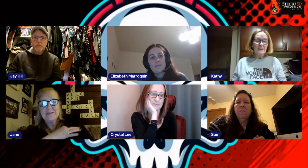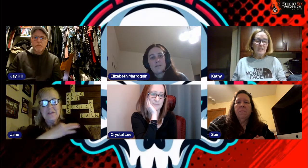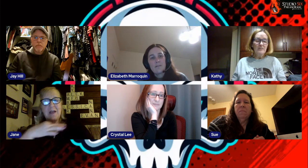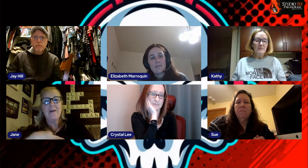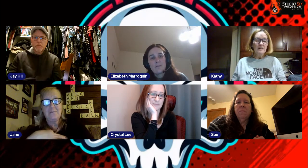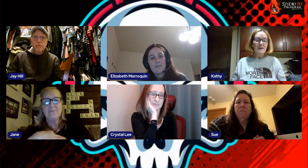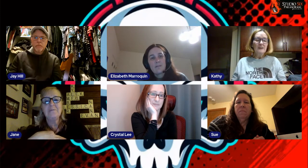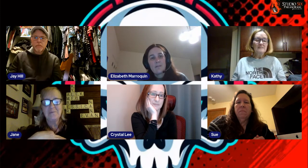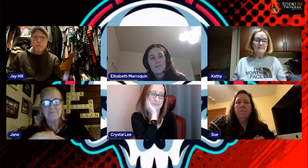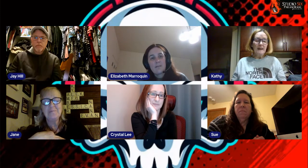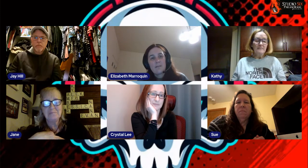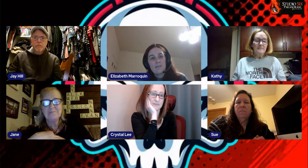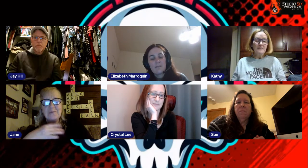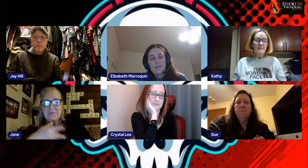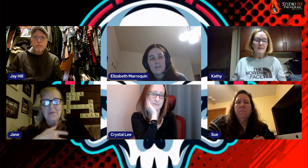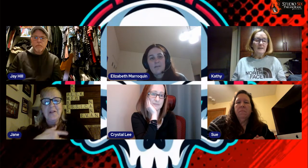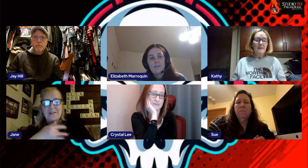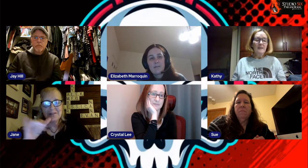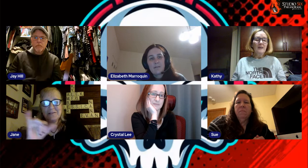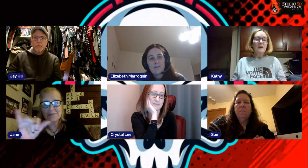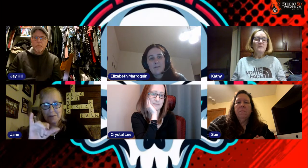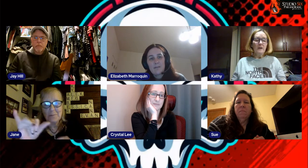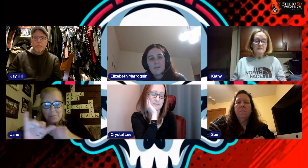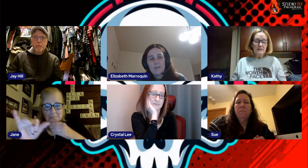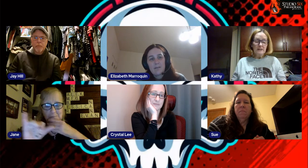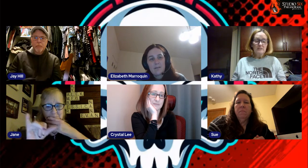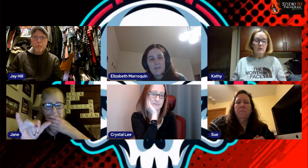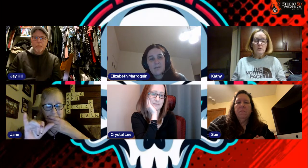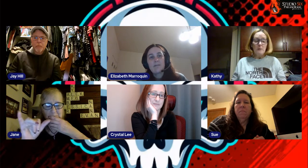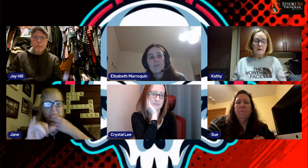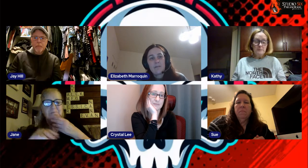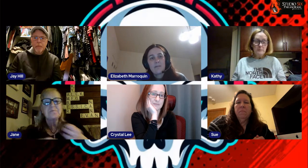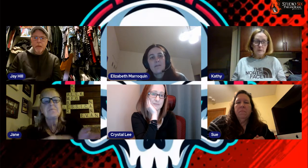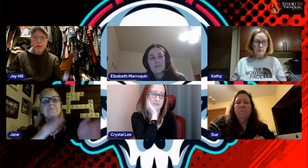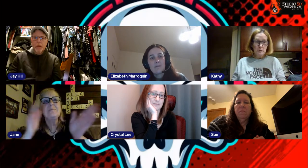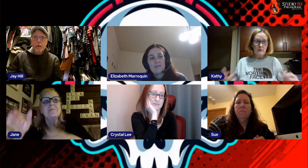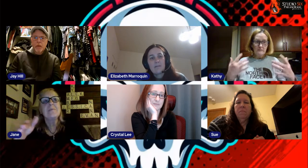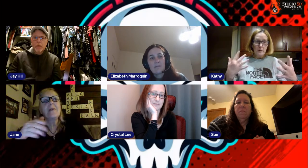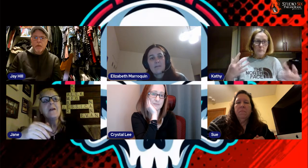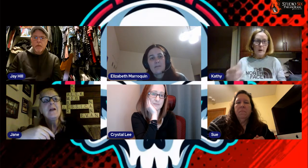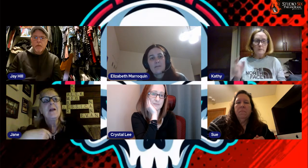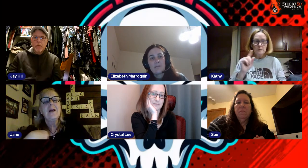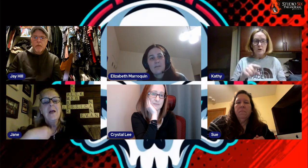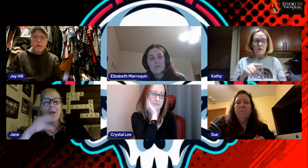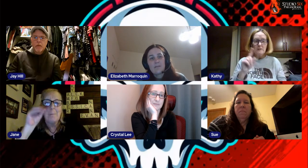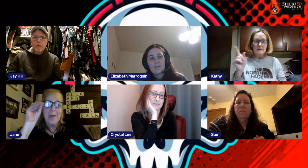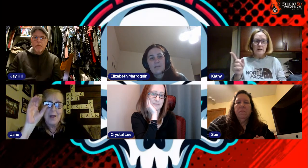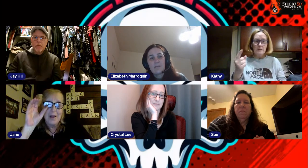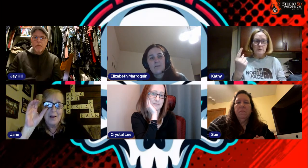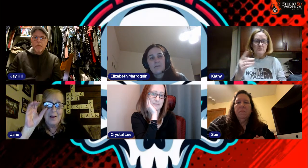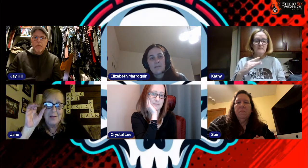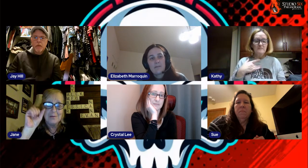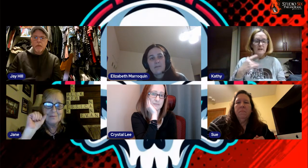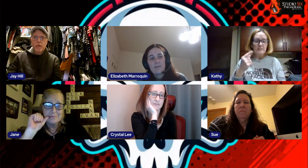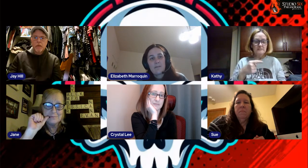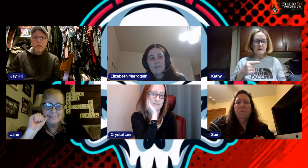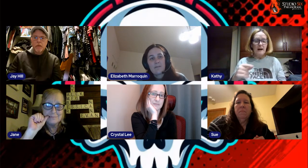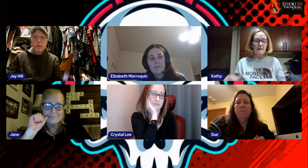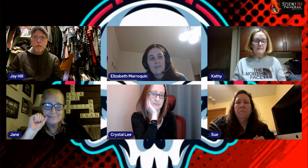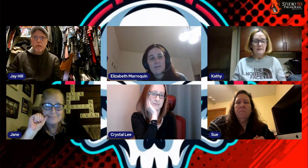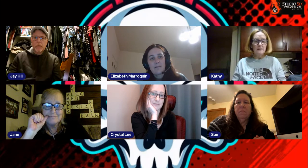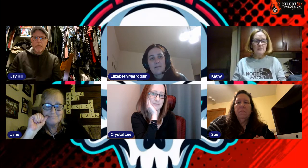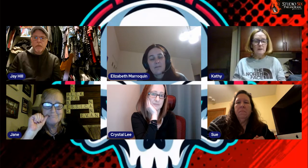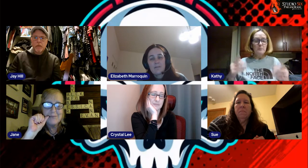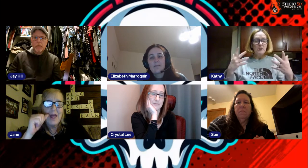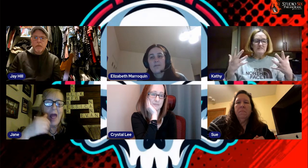then the other staff felt it. So not many people knew it felt Bob. It was her and another person felt this